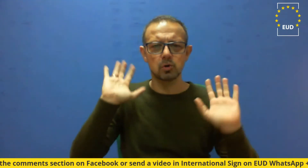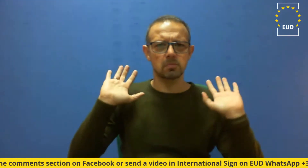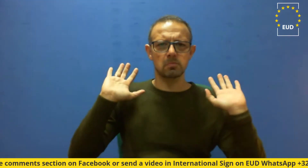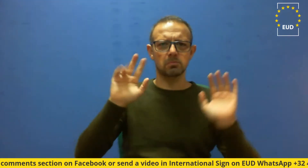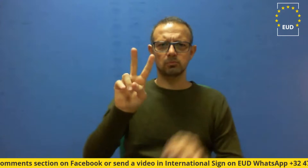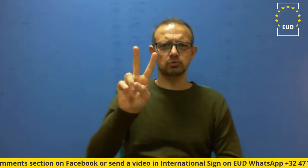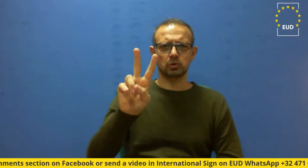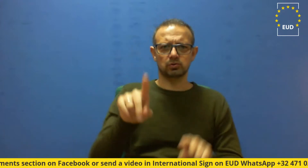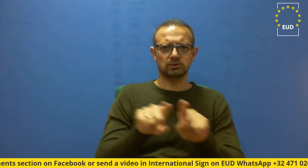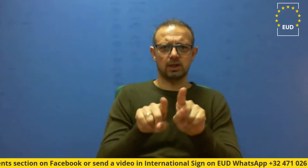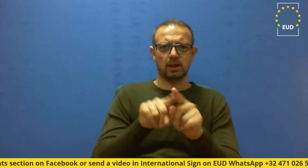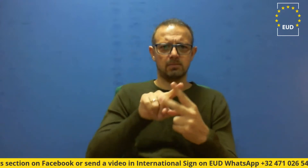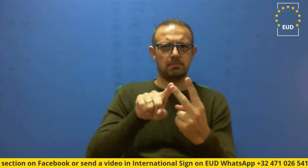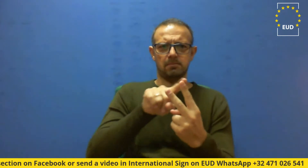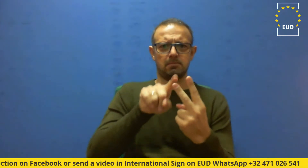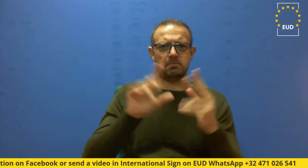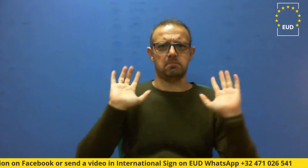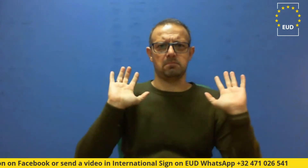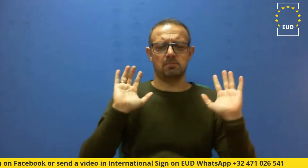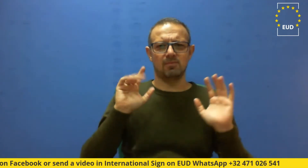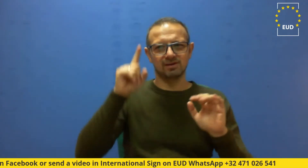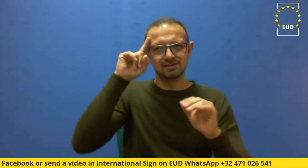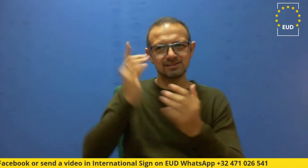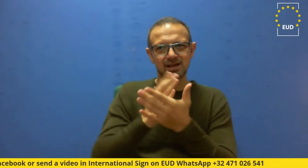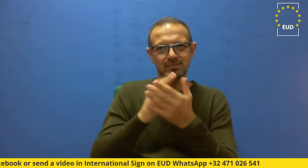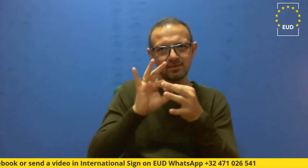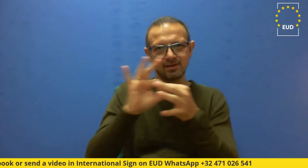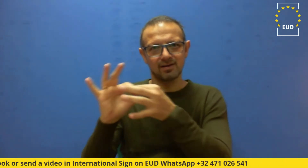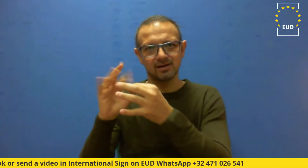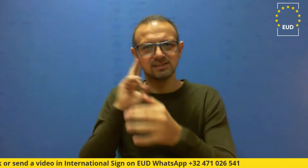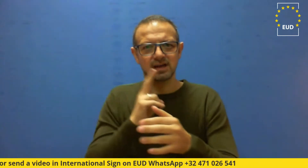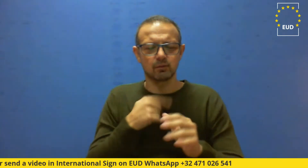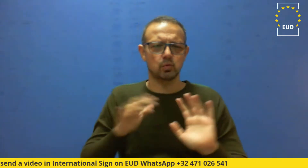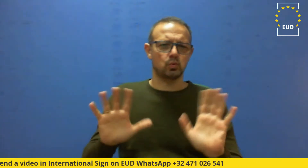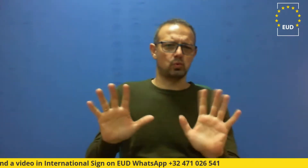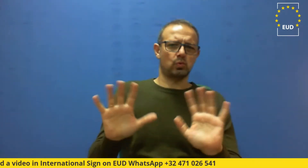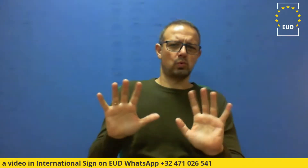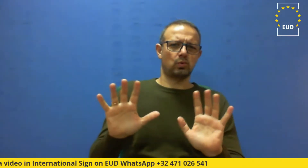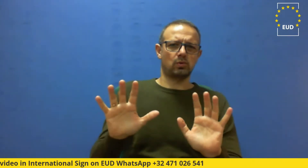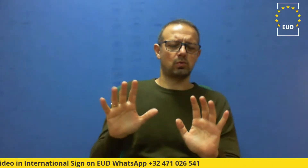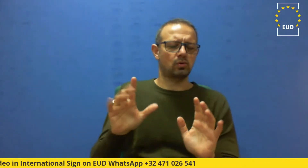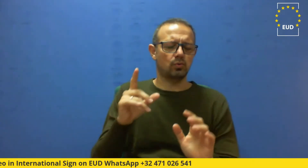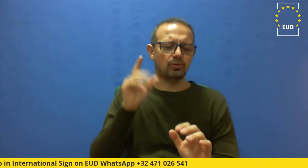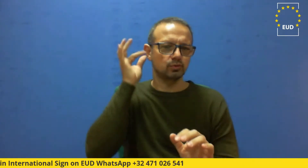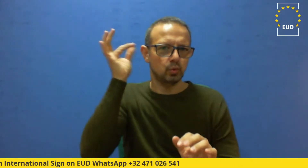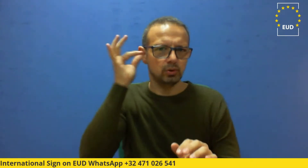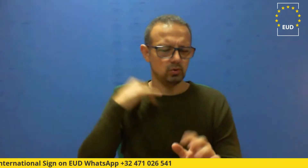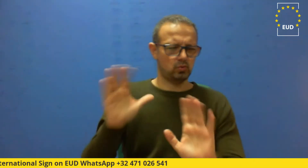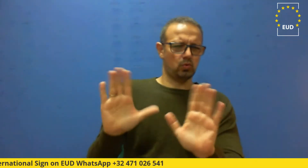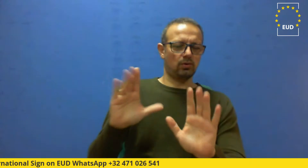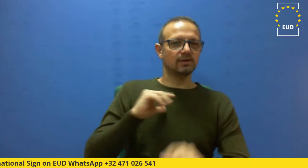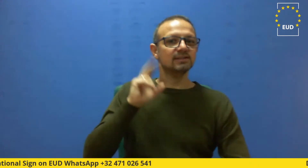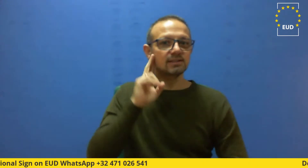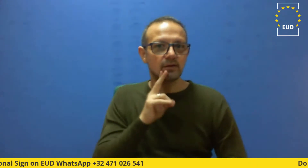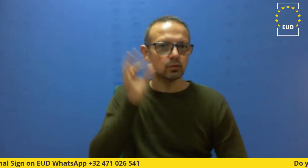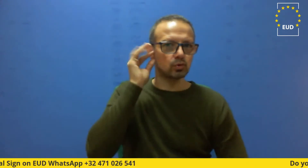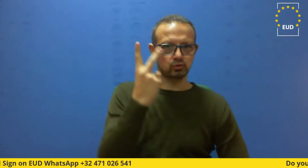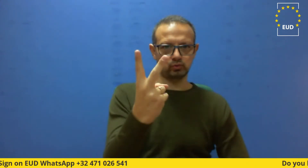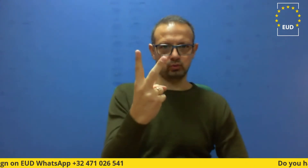And we also need to look at who's going to provide the sign language interpreting. To be honest, we're not interested in if it's a hearing person or a